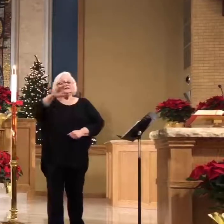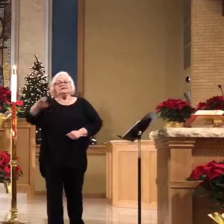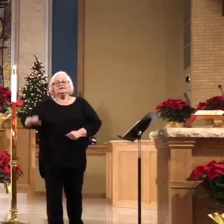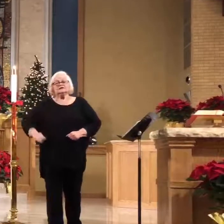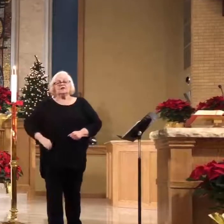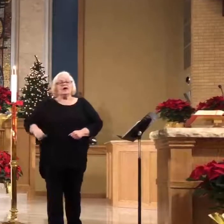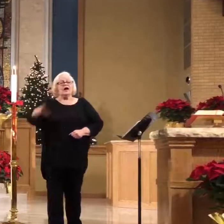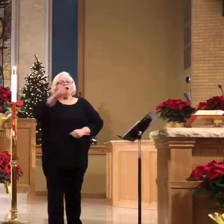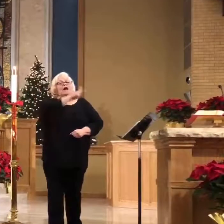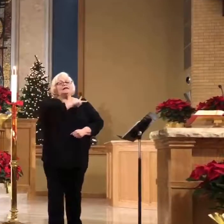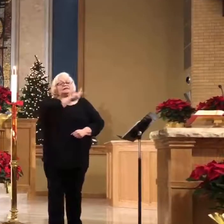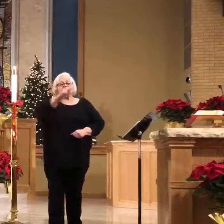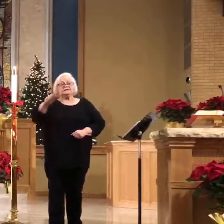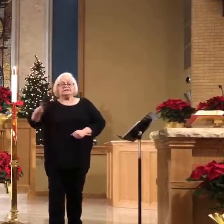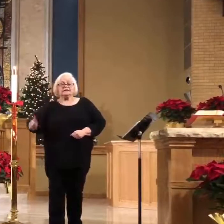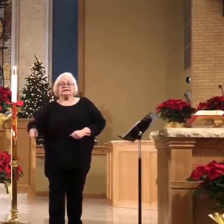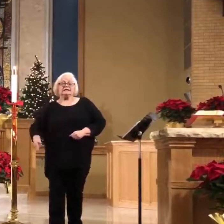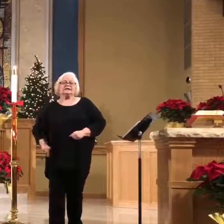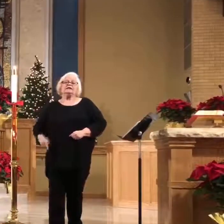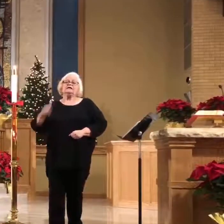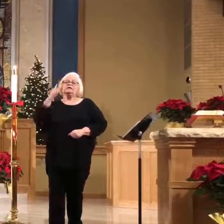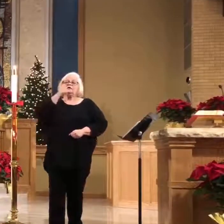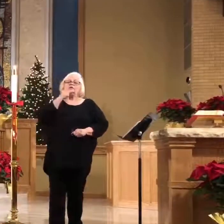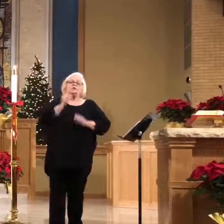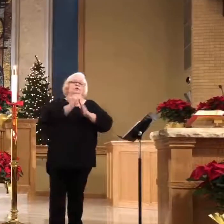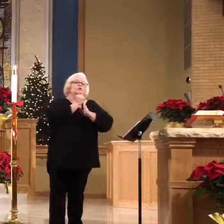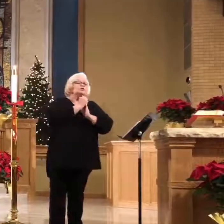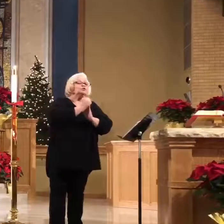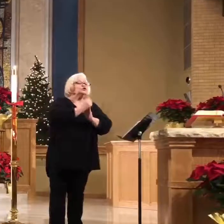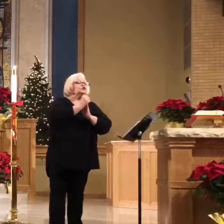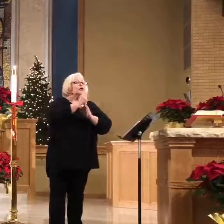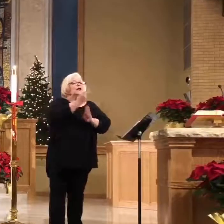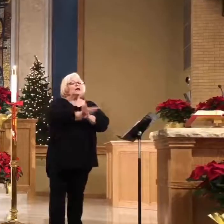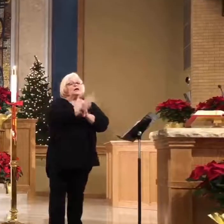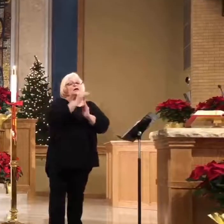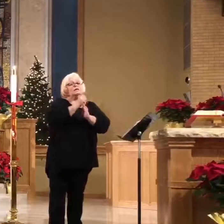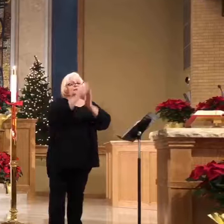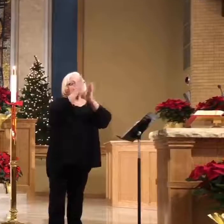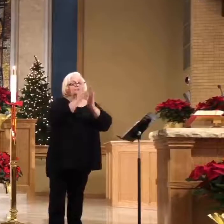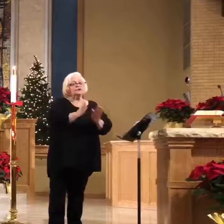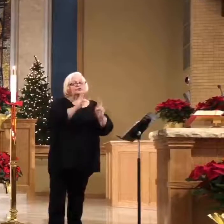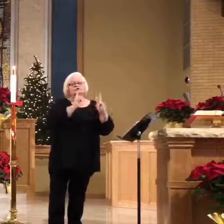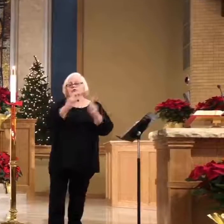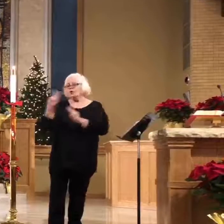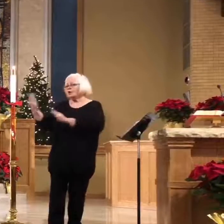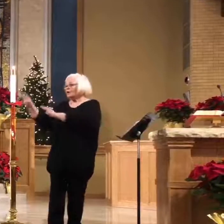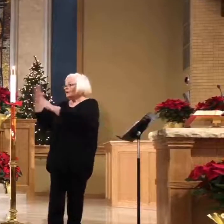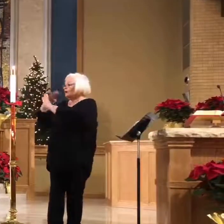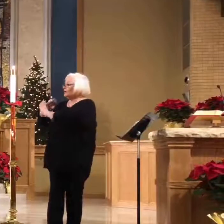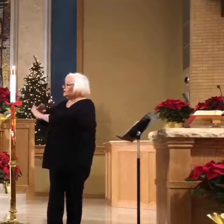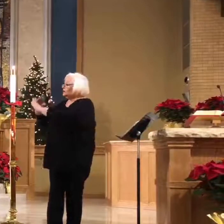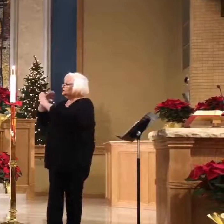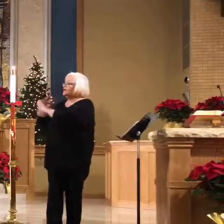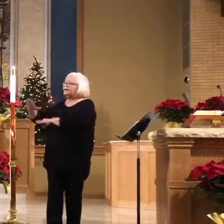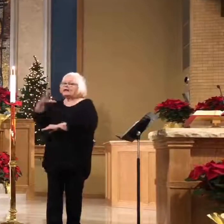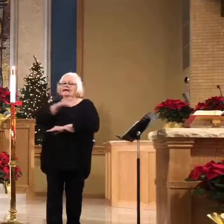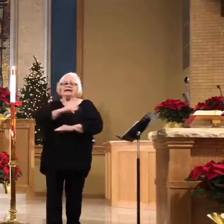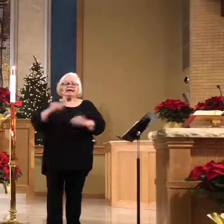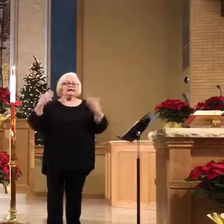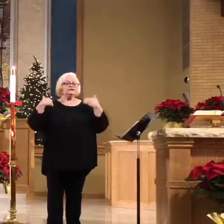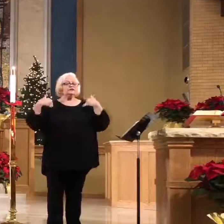This is Christ the King, whom shepherds guard